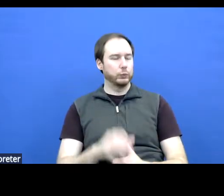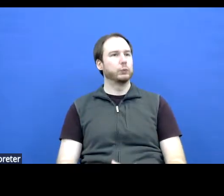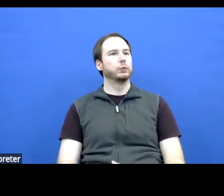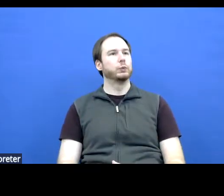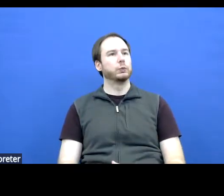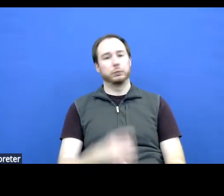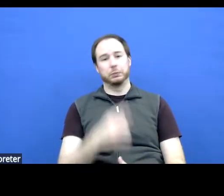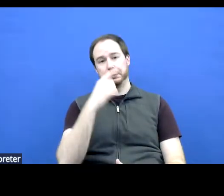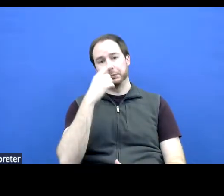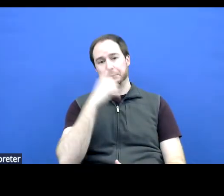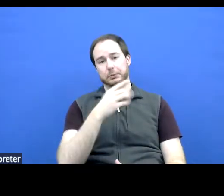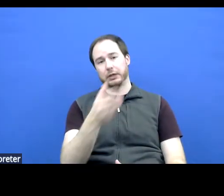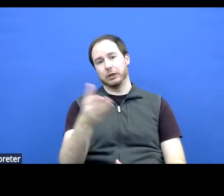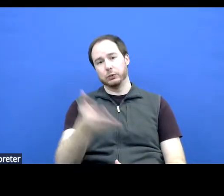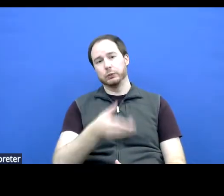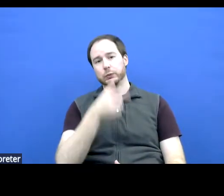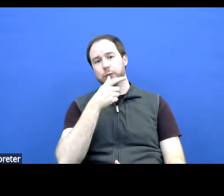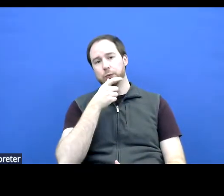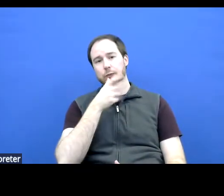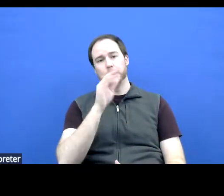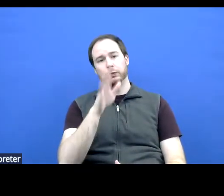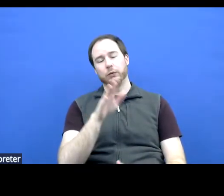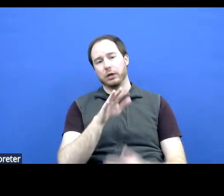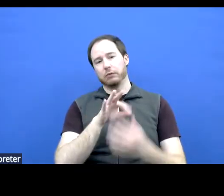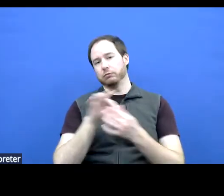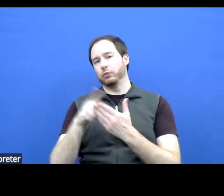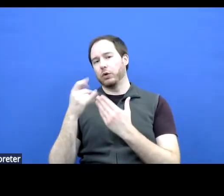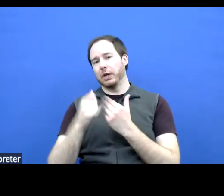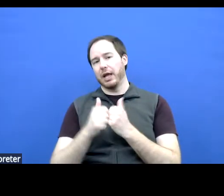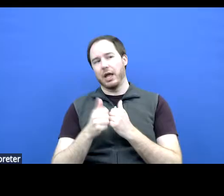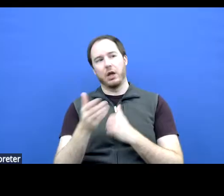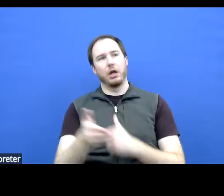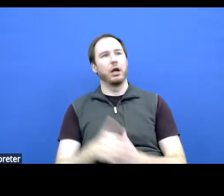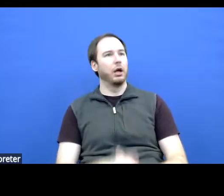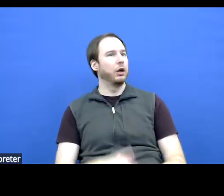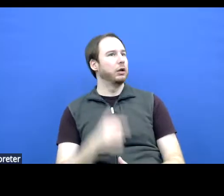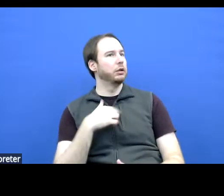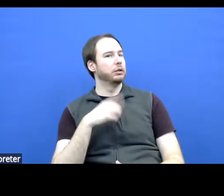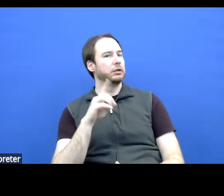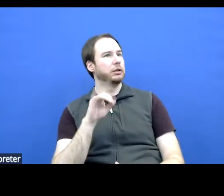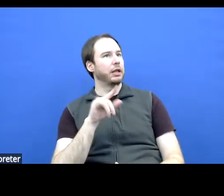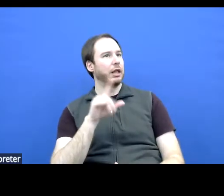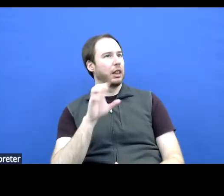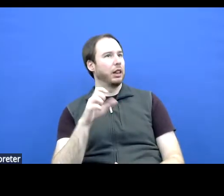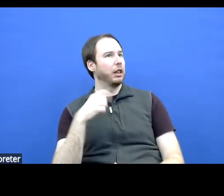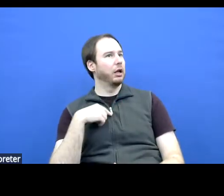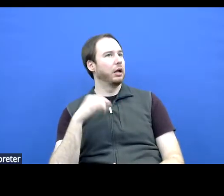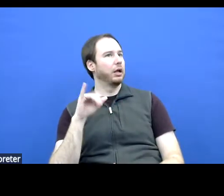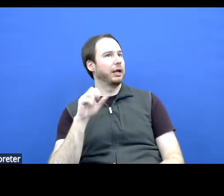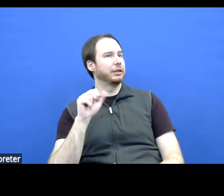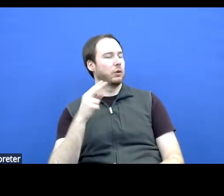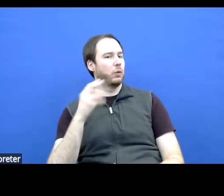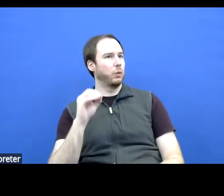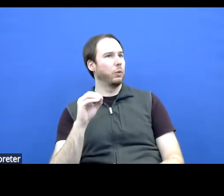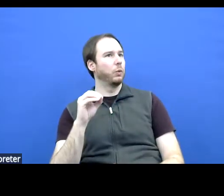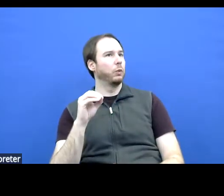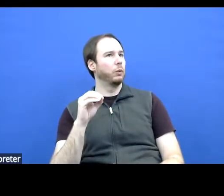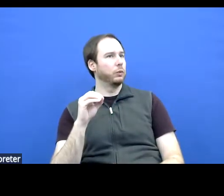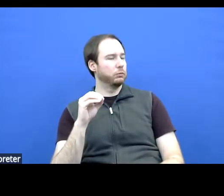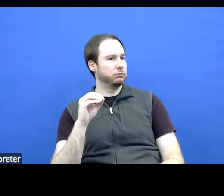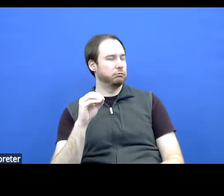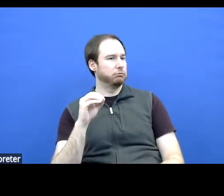Right, can you introduce yourselves and your relationship to the project? Danielle Howe, owner. Ivy Howell,